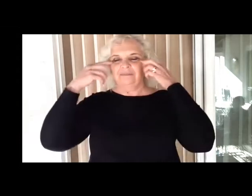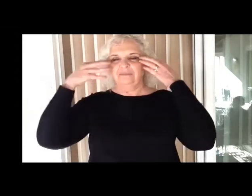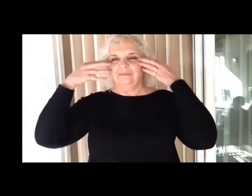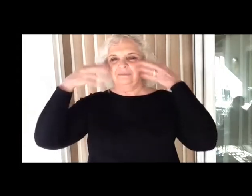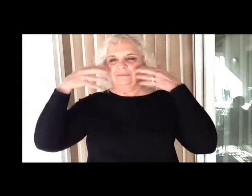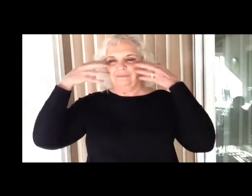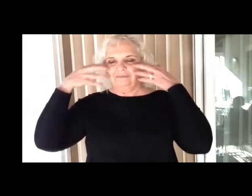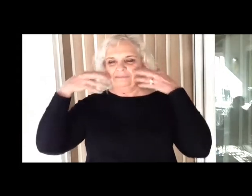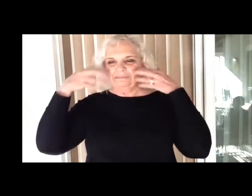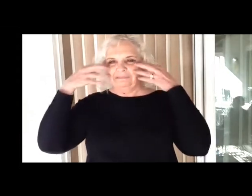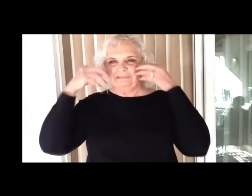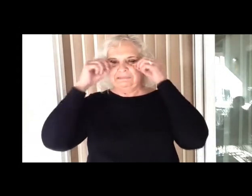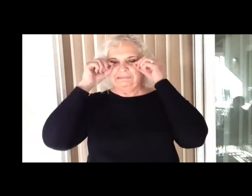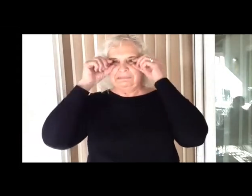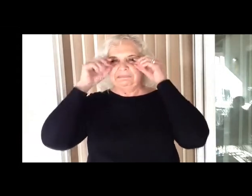says,